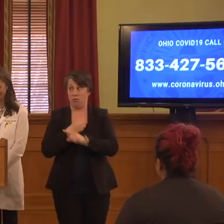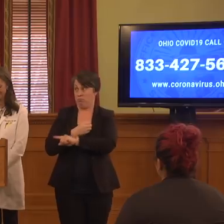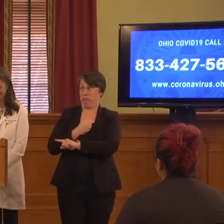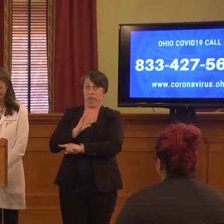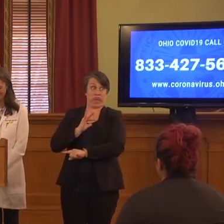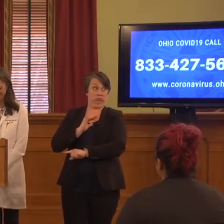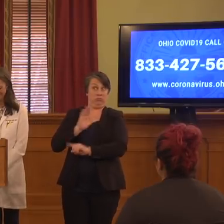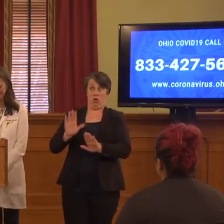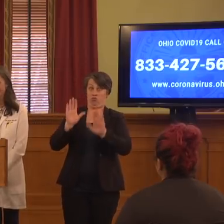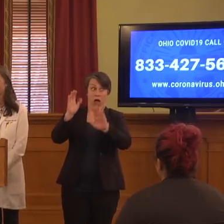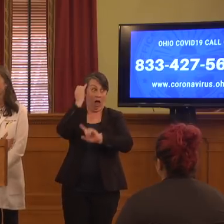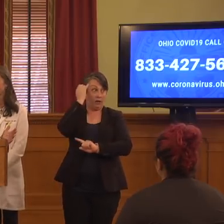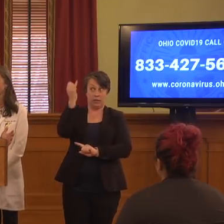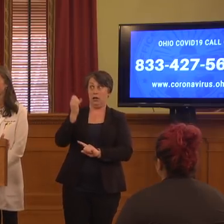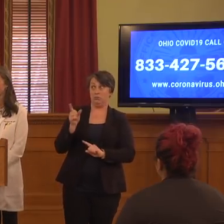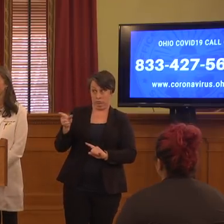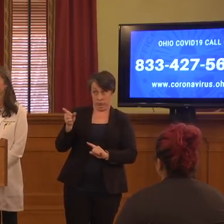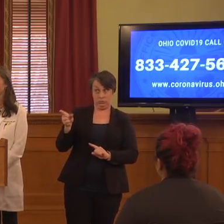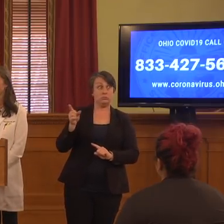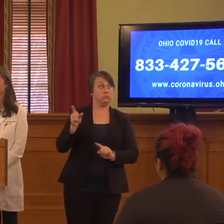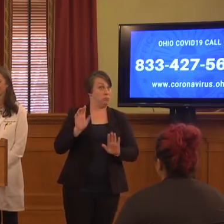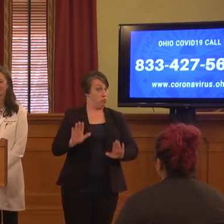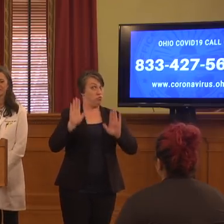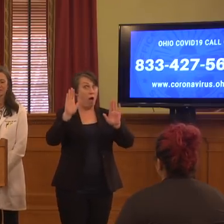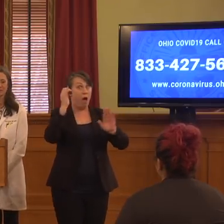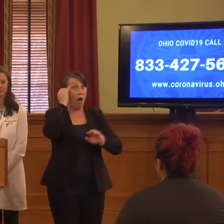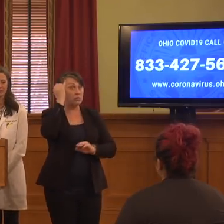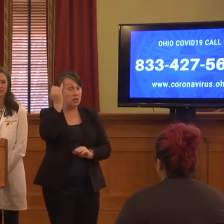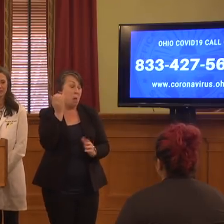idea. That certainly sounds like a great idea.